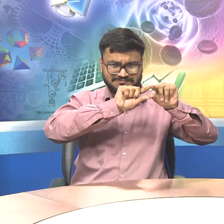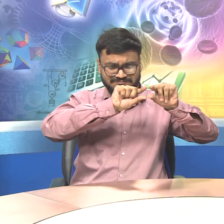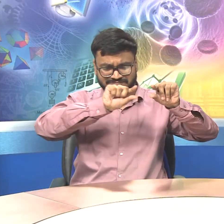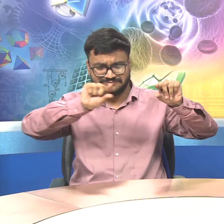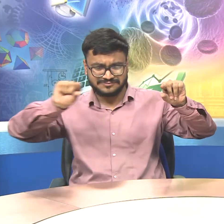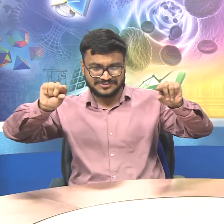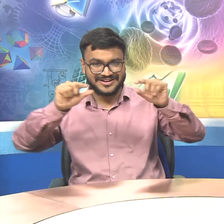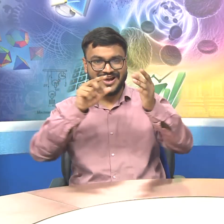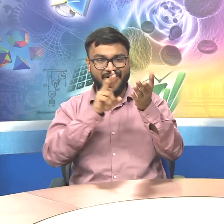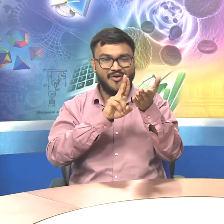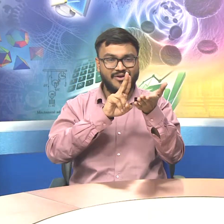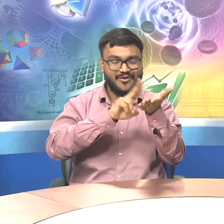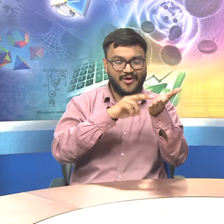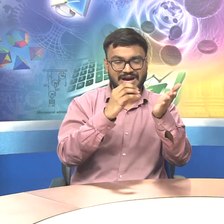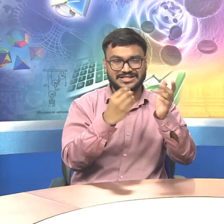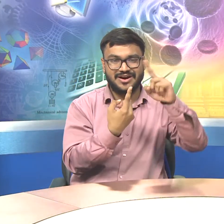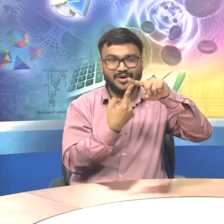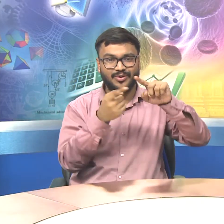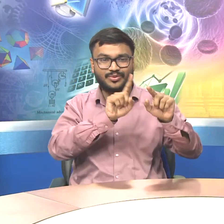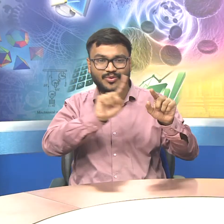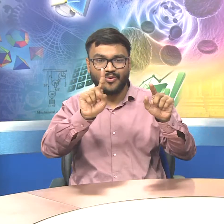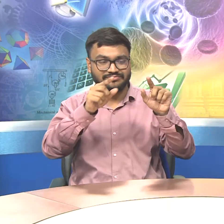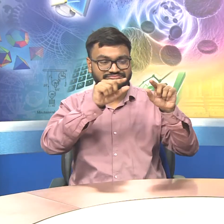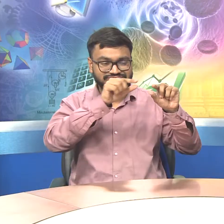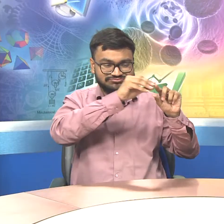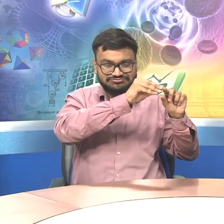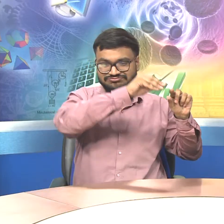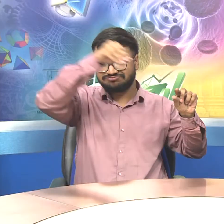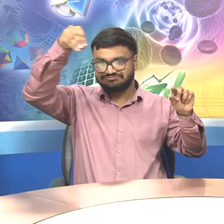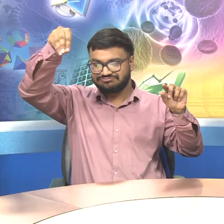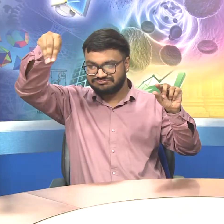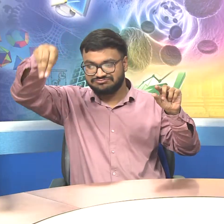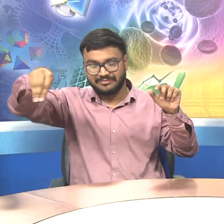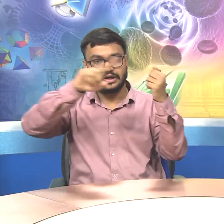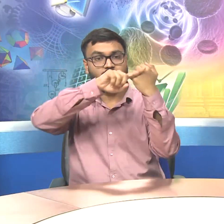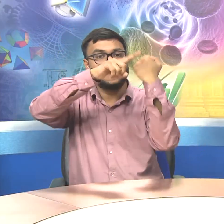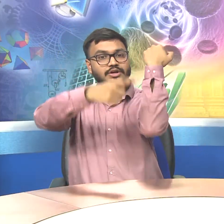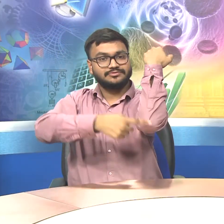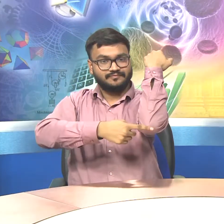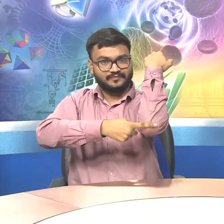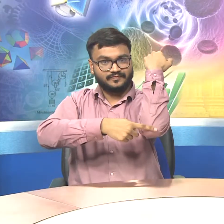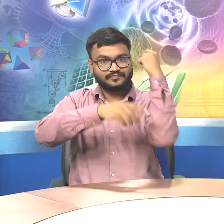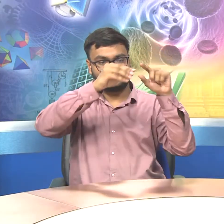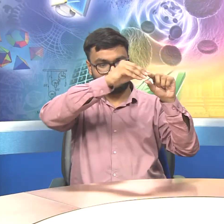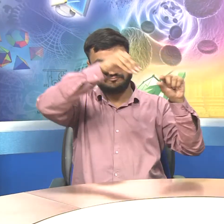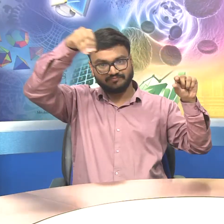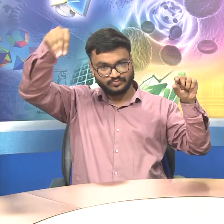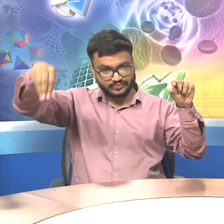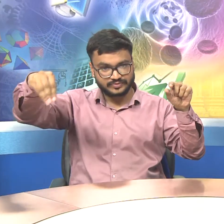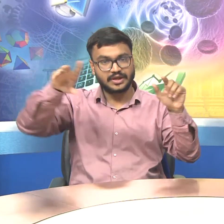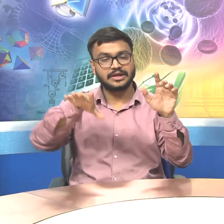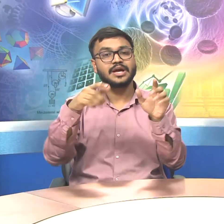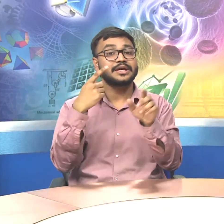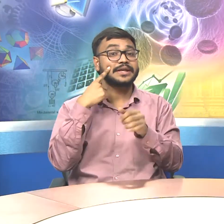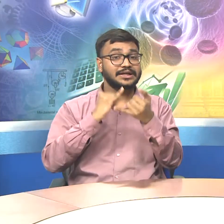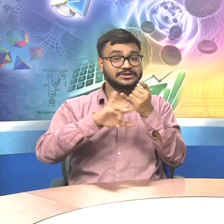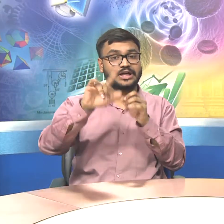through follow the ISL grammar rules, not should be put at the end of the